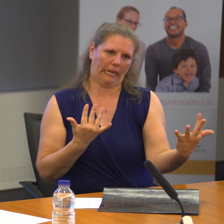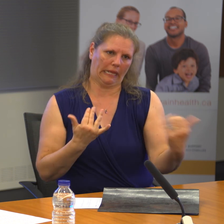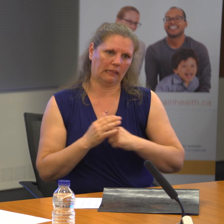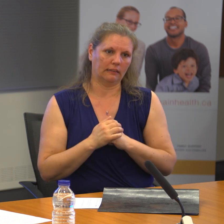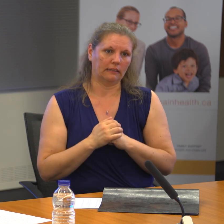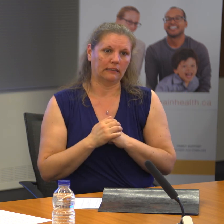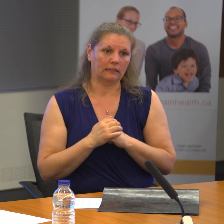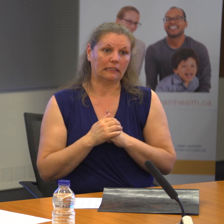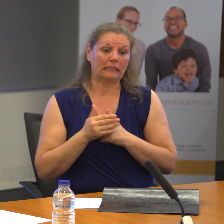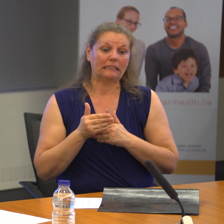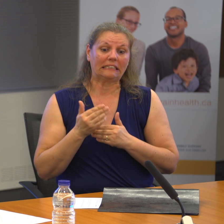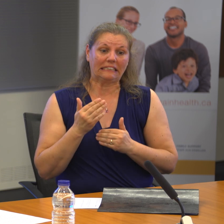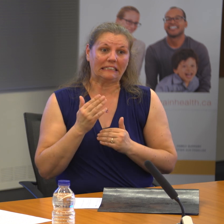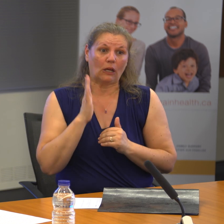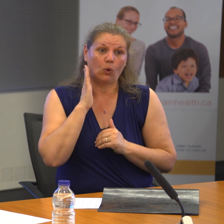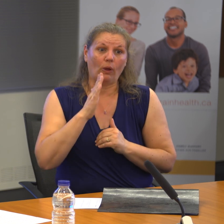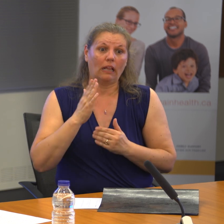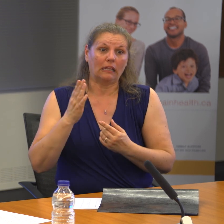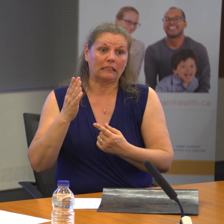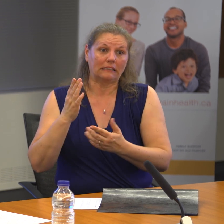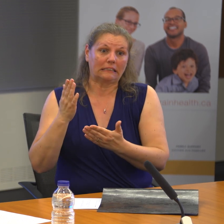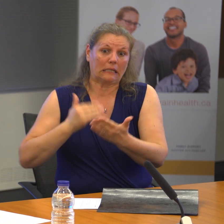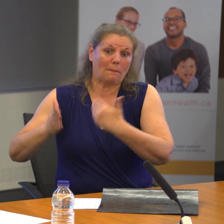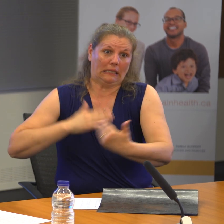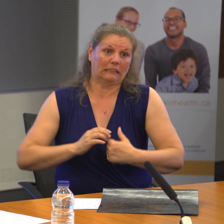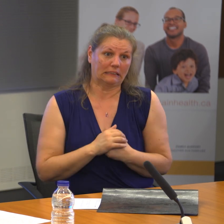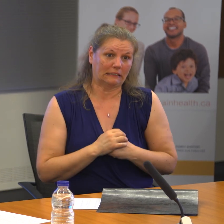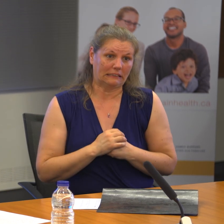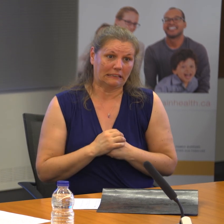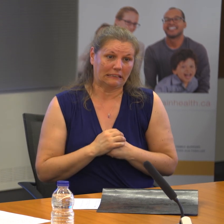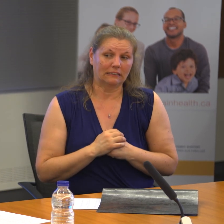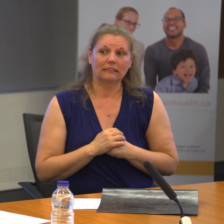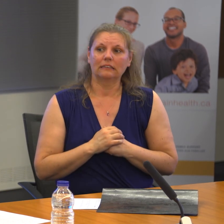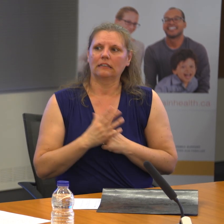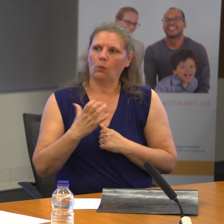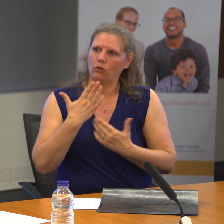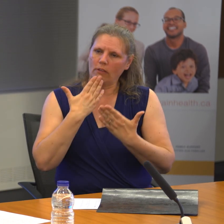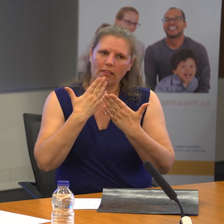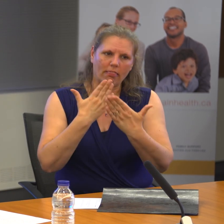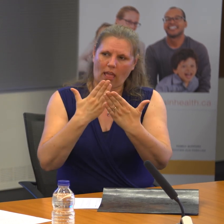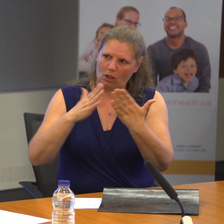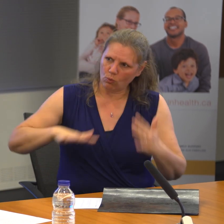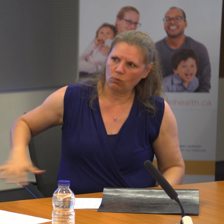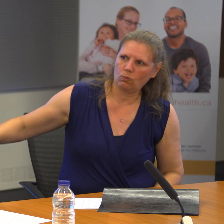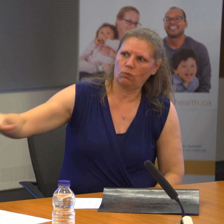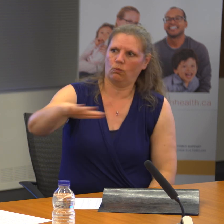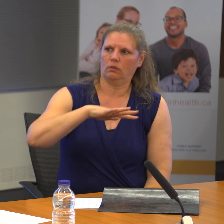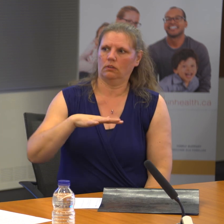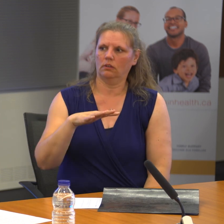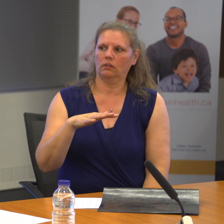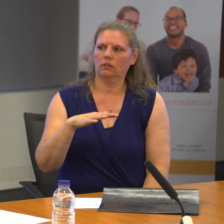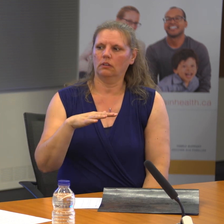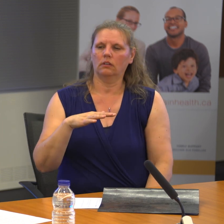It's coming. It's coming. I want to say thank you to all of you.